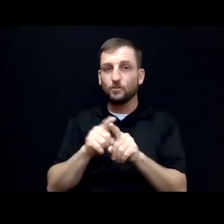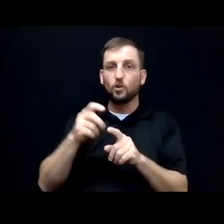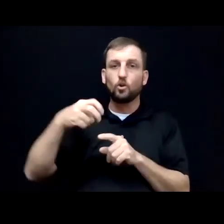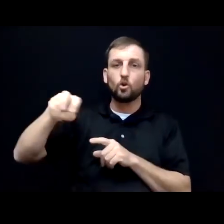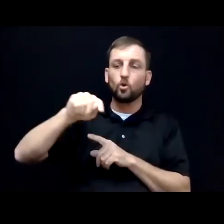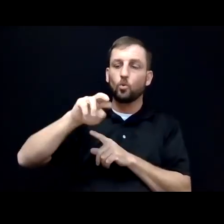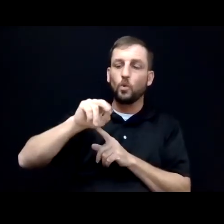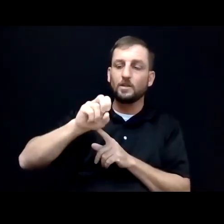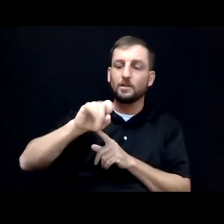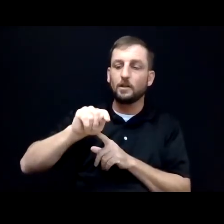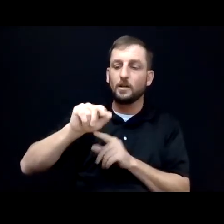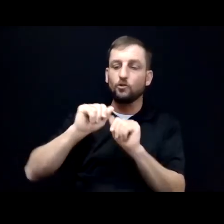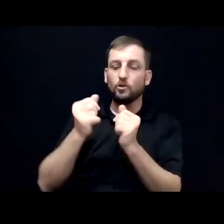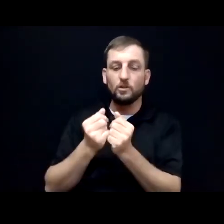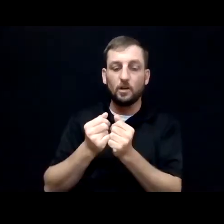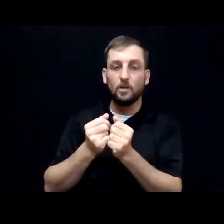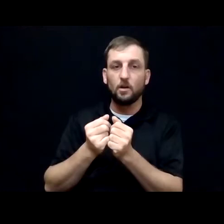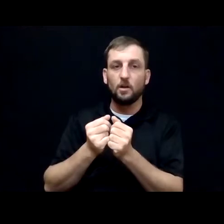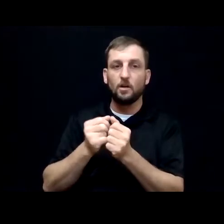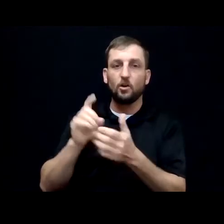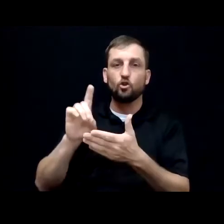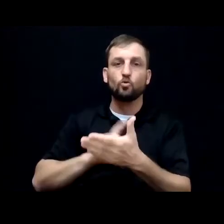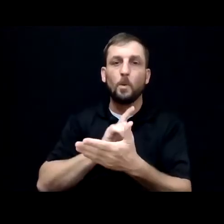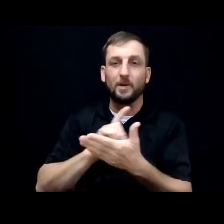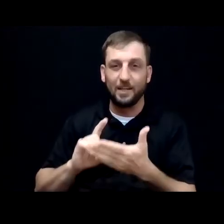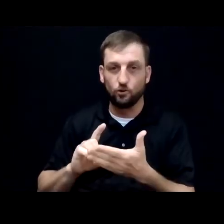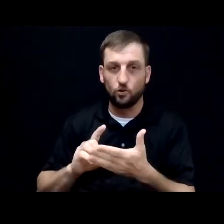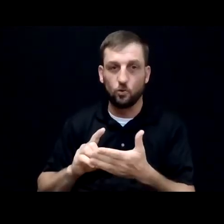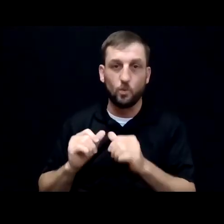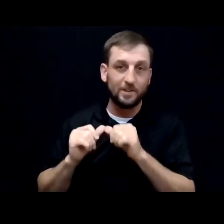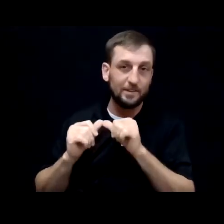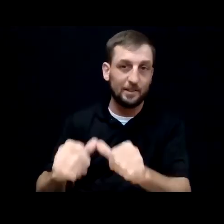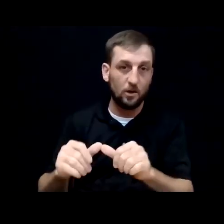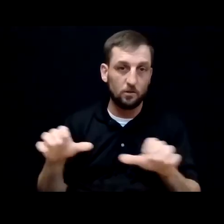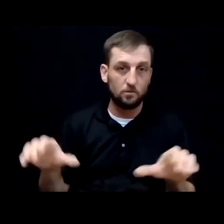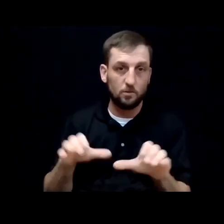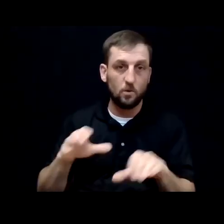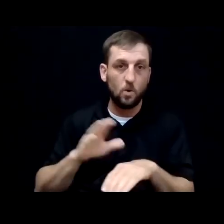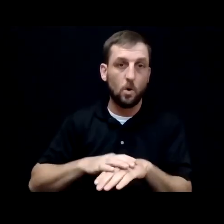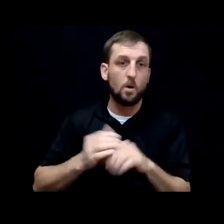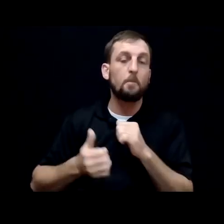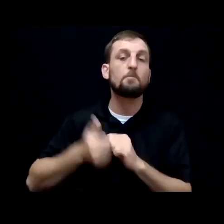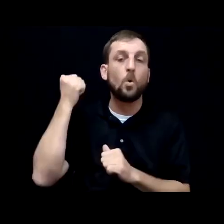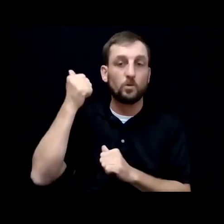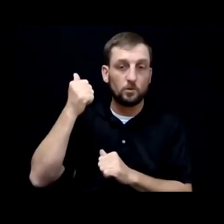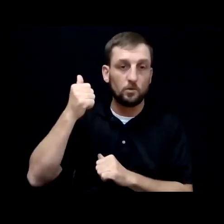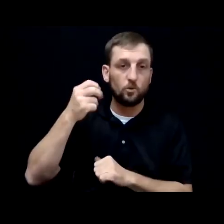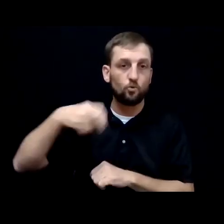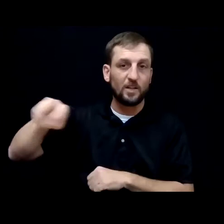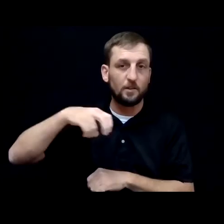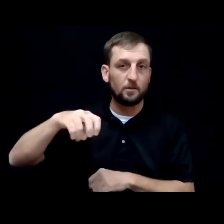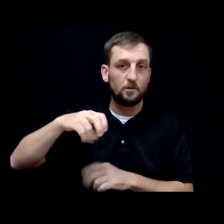the discrimination that we still practice on the majority of our transit options, i.e.,